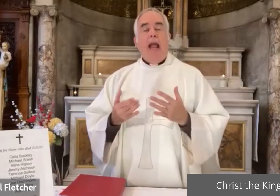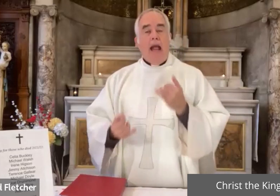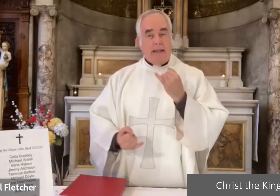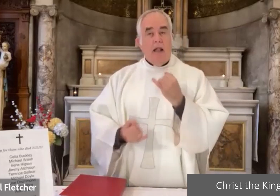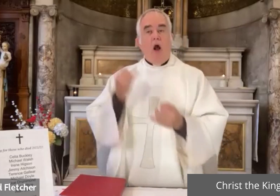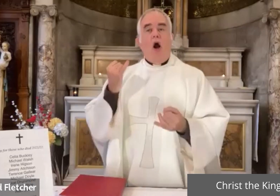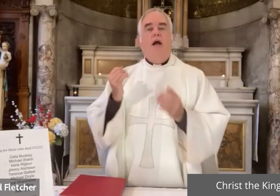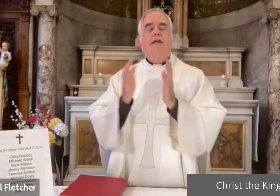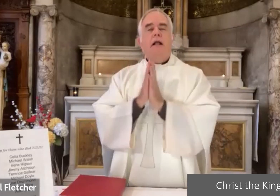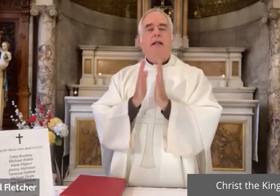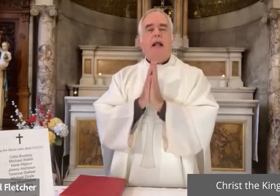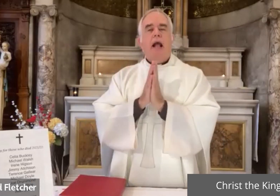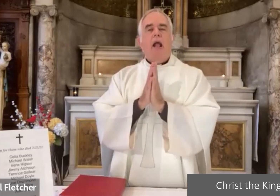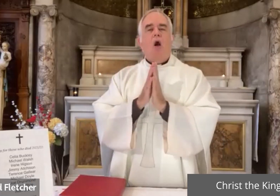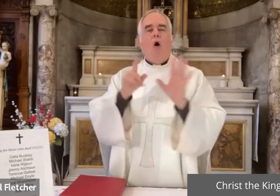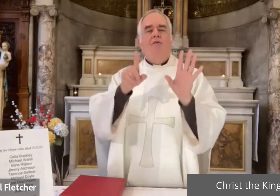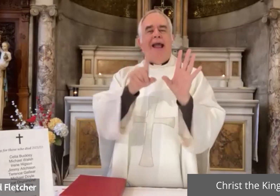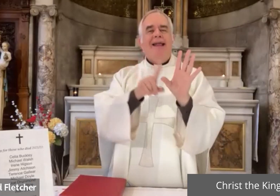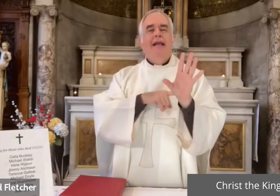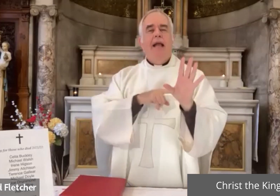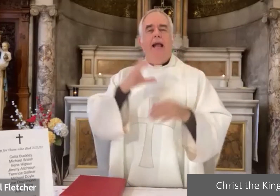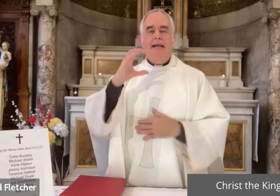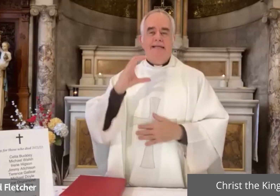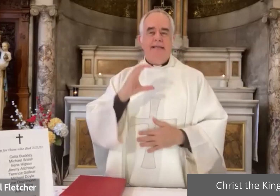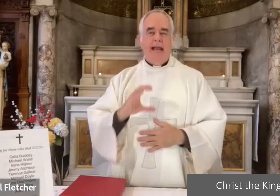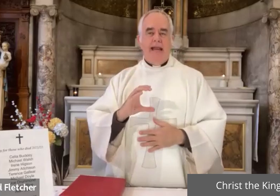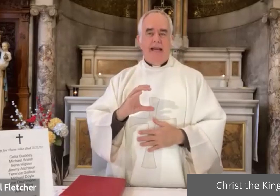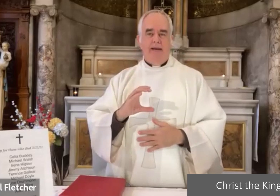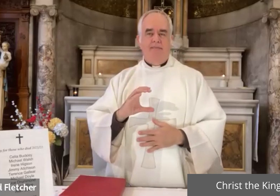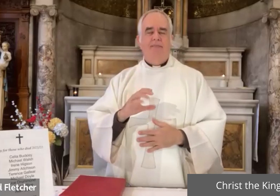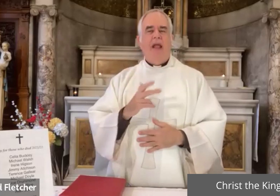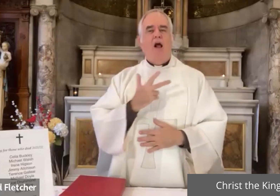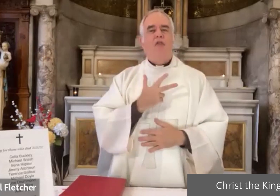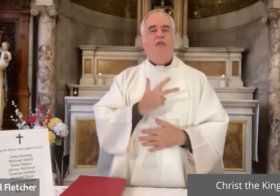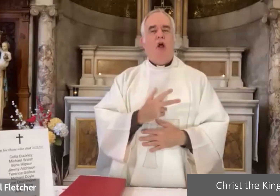Today, the last Sunday of year C,